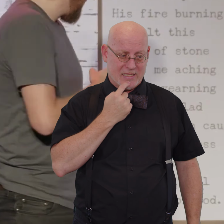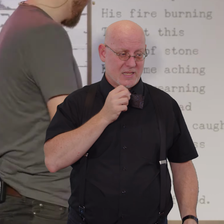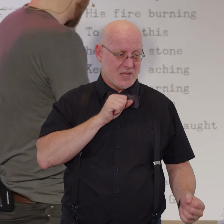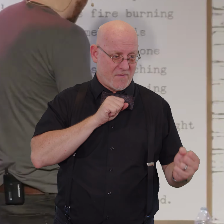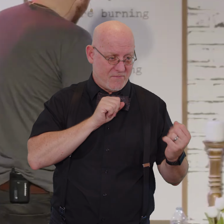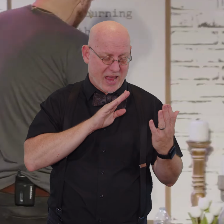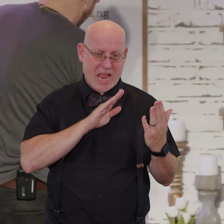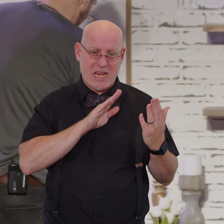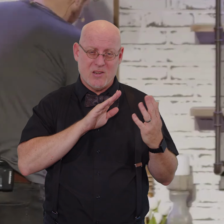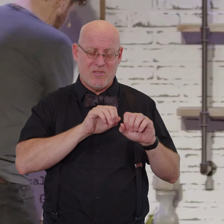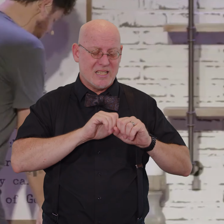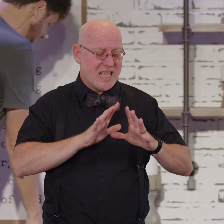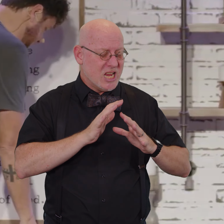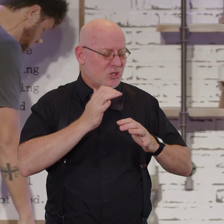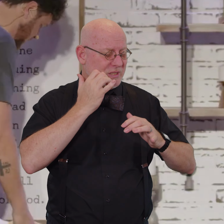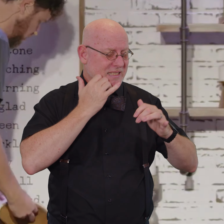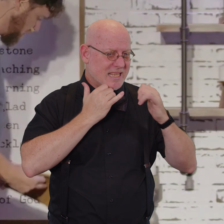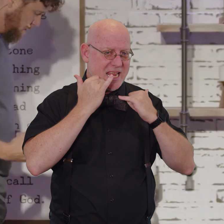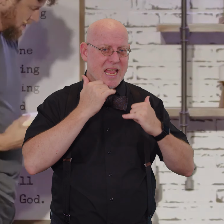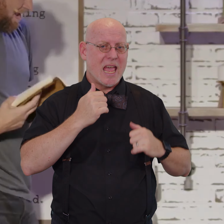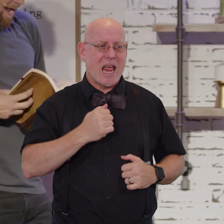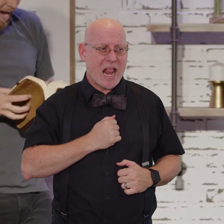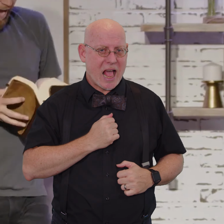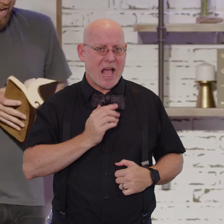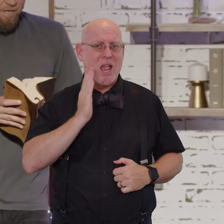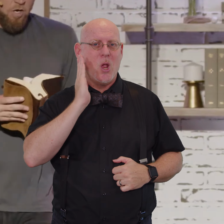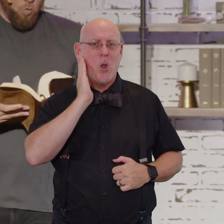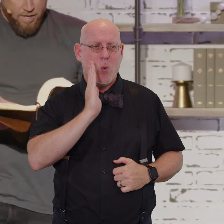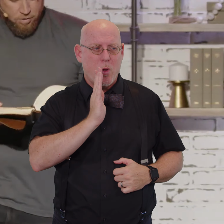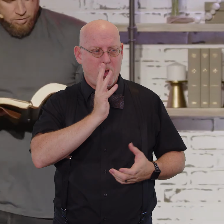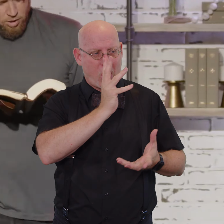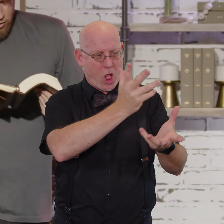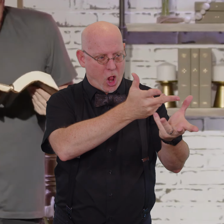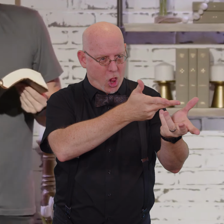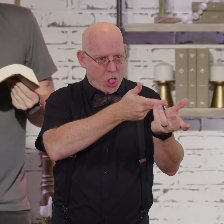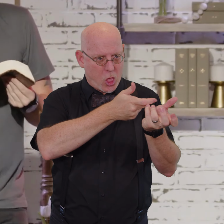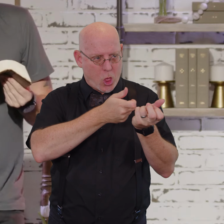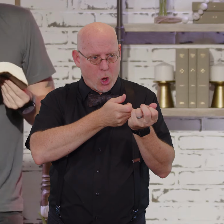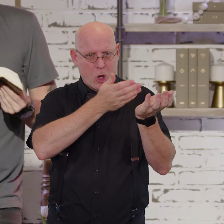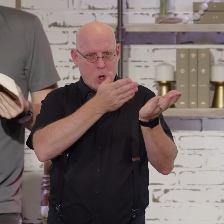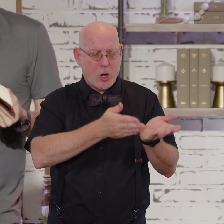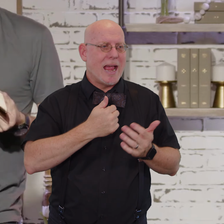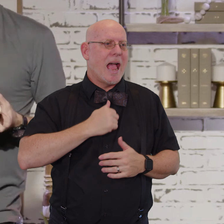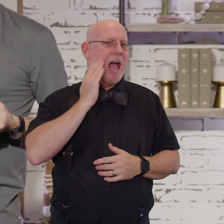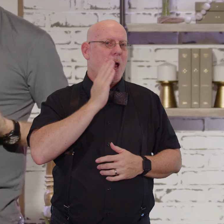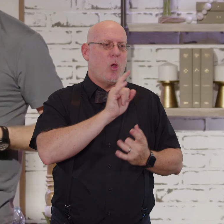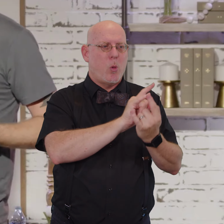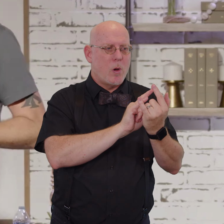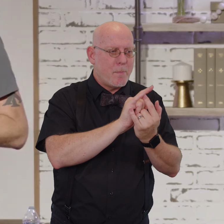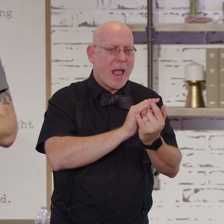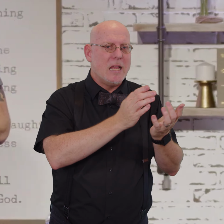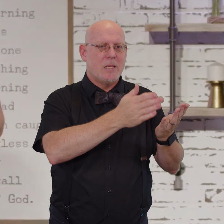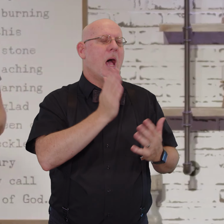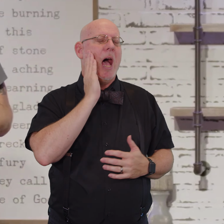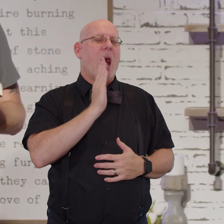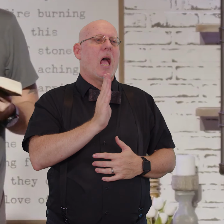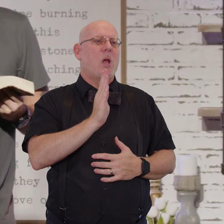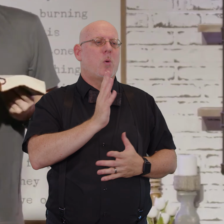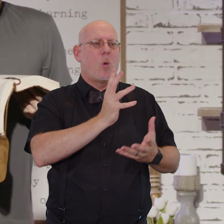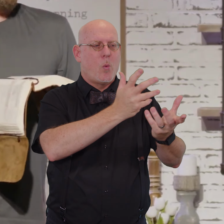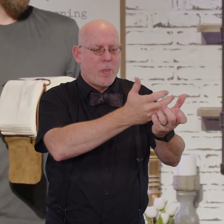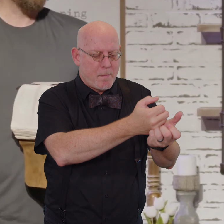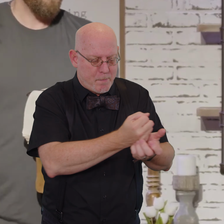in the face of this blatant sin and transgression I will allure her I will romance them